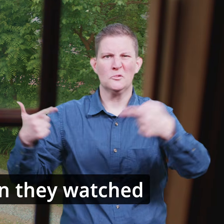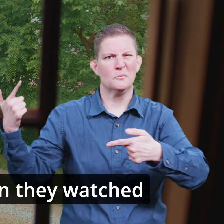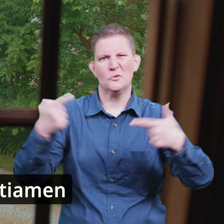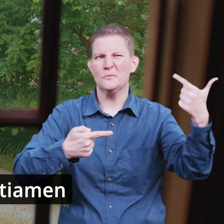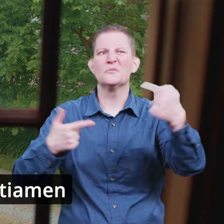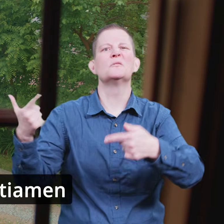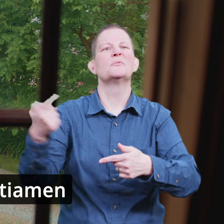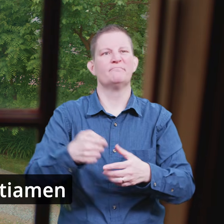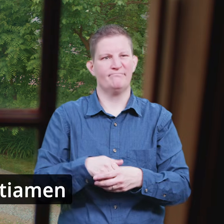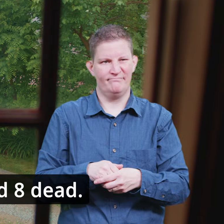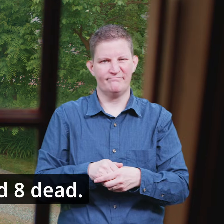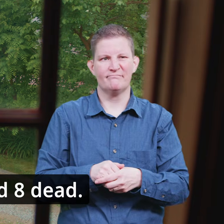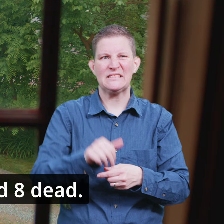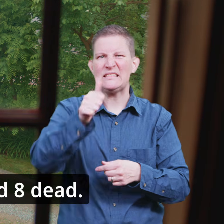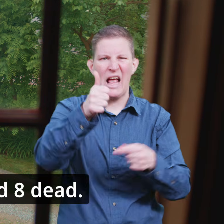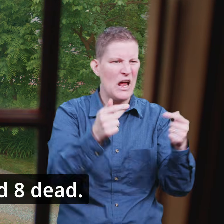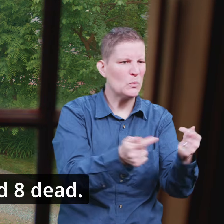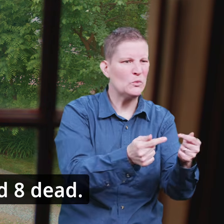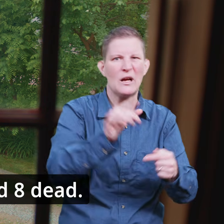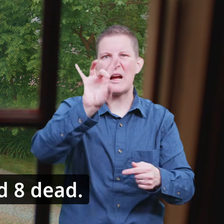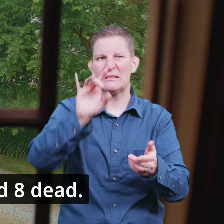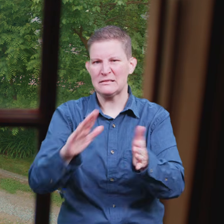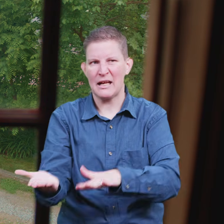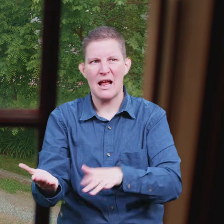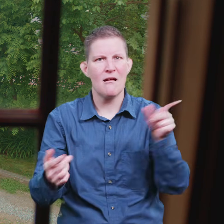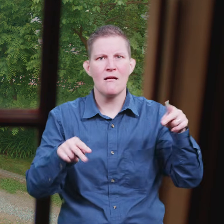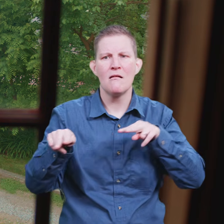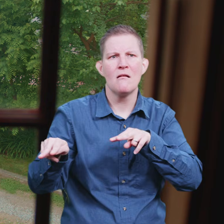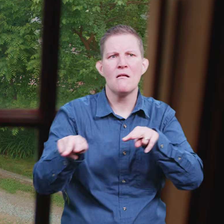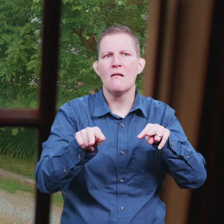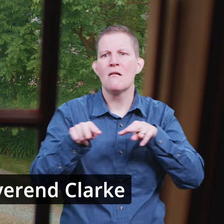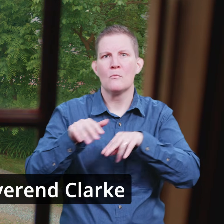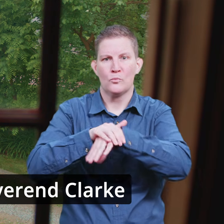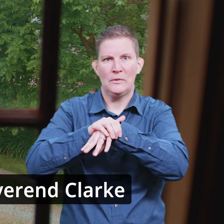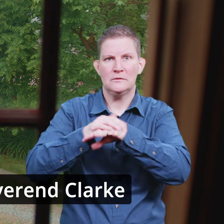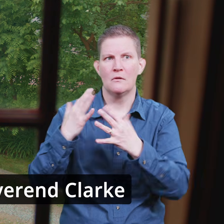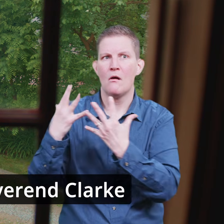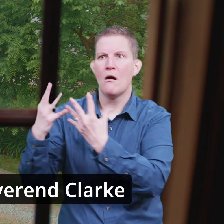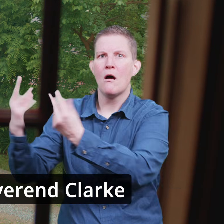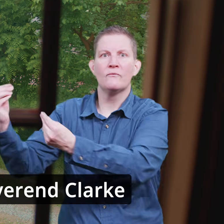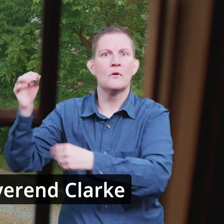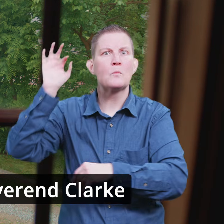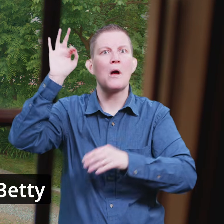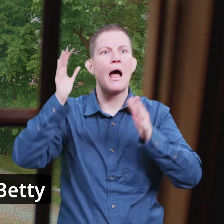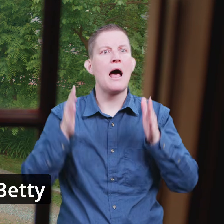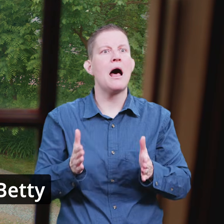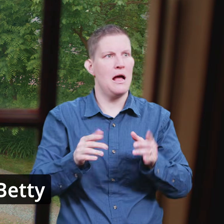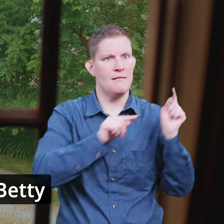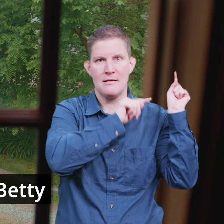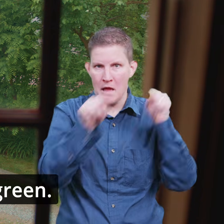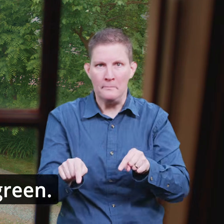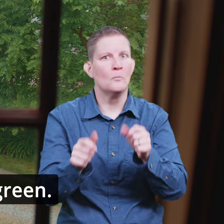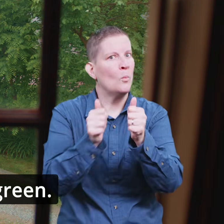frightened when they watched the Lexington militiamen fall, 10 wounded and 8 dead. After the British left, Reverend Clark took